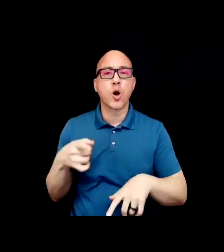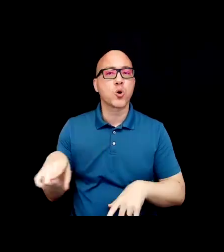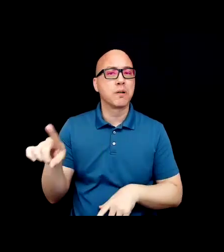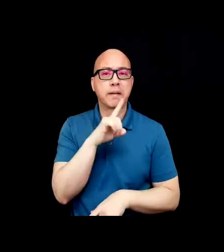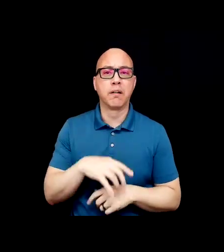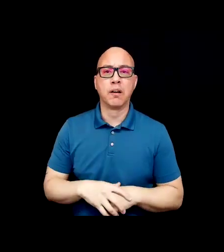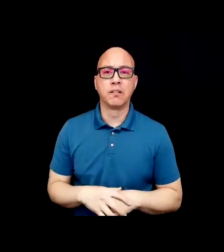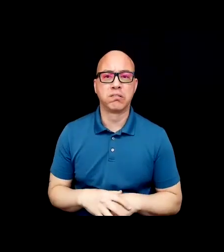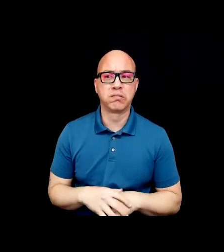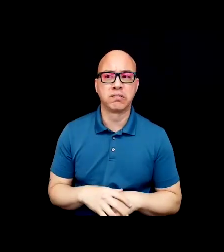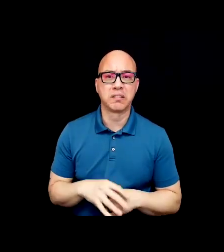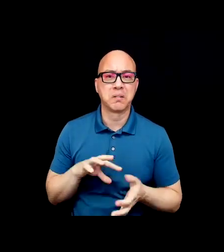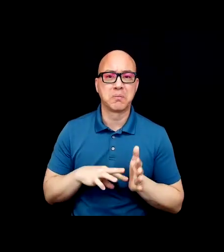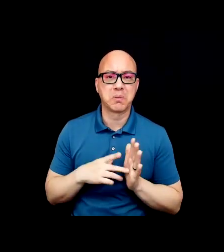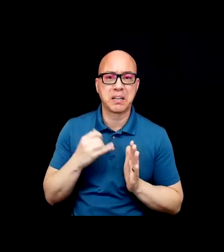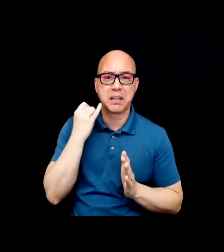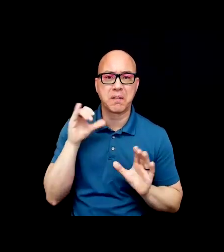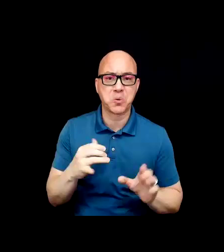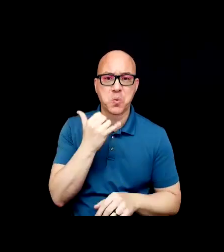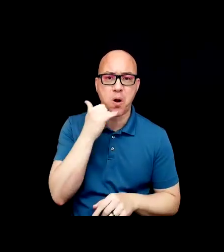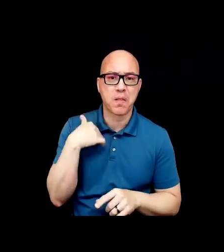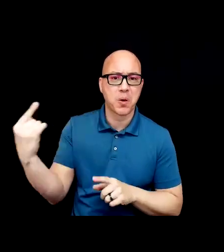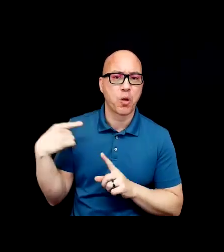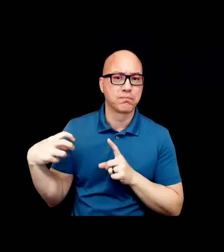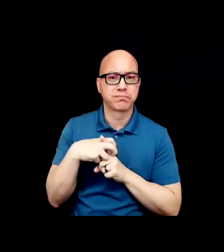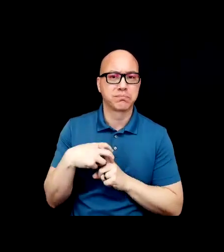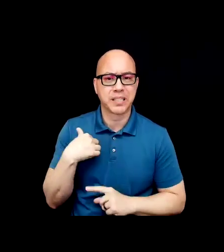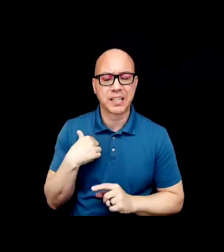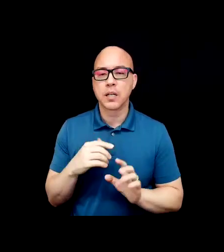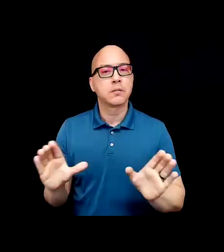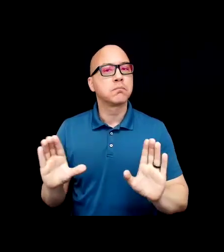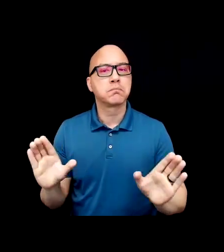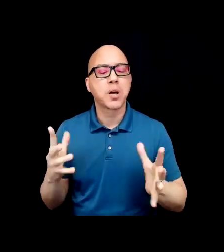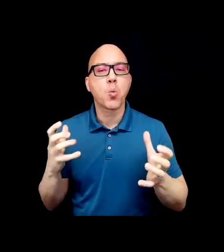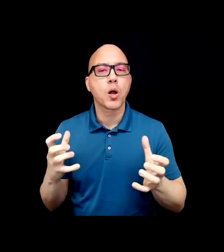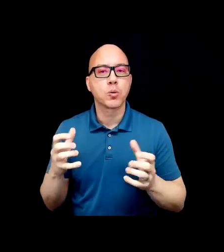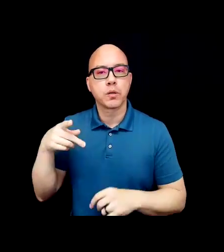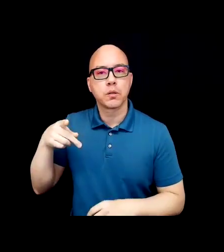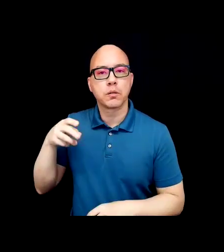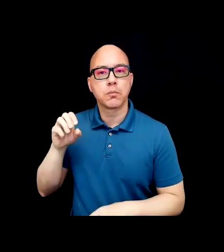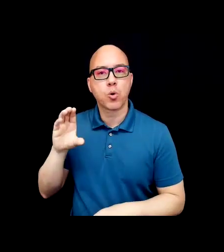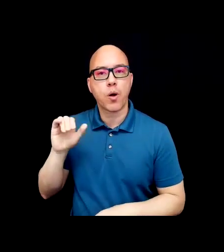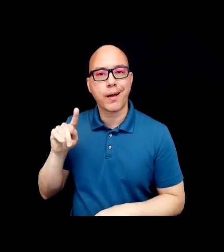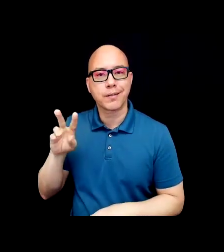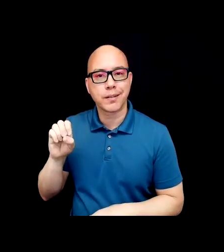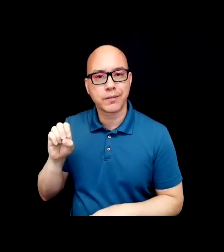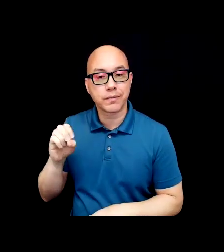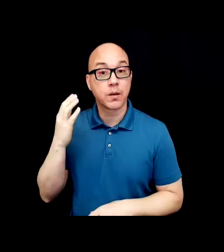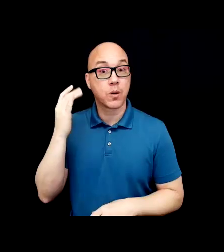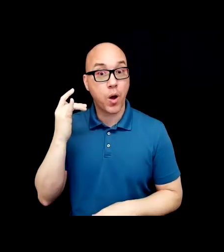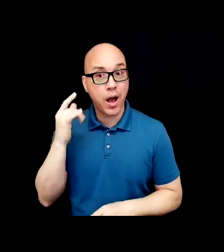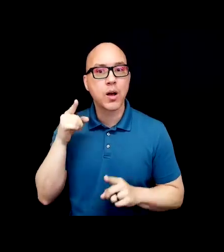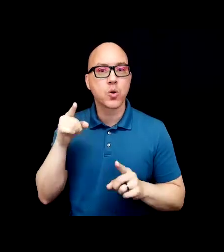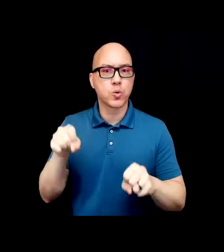this information proactively so that you can be bulletproof in your record keeping. I don't want